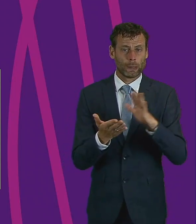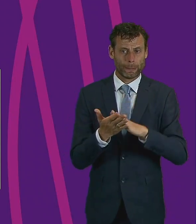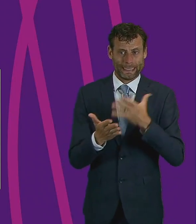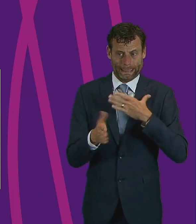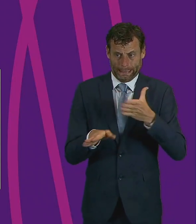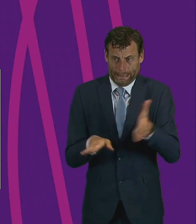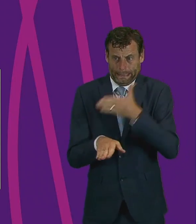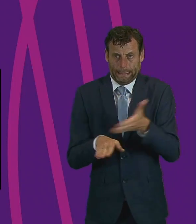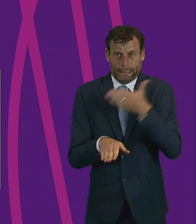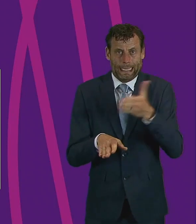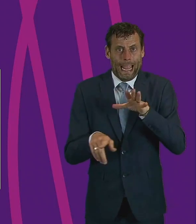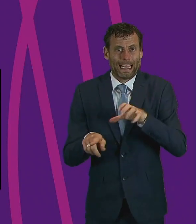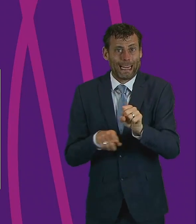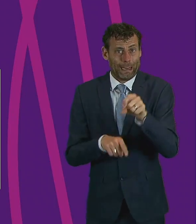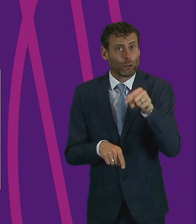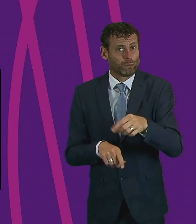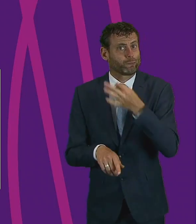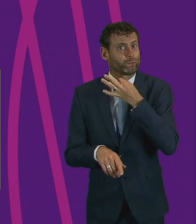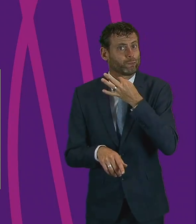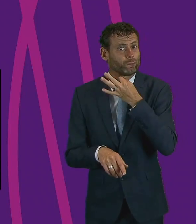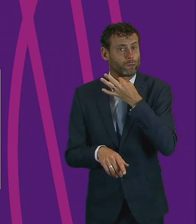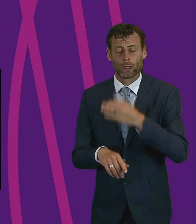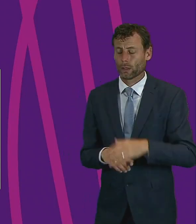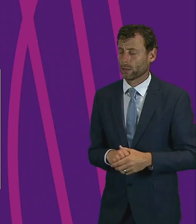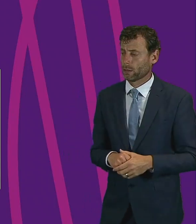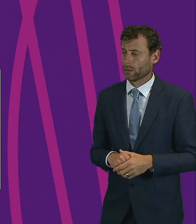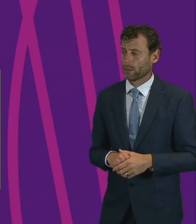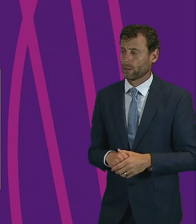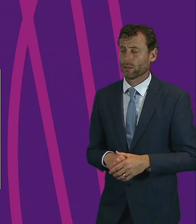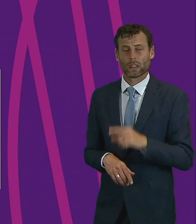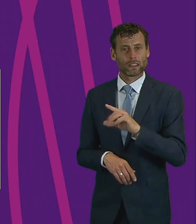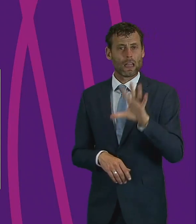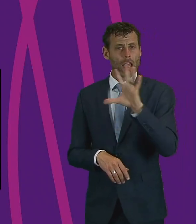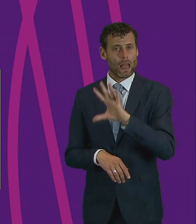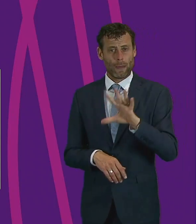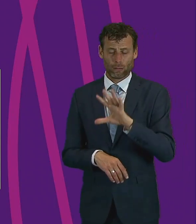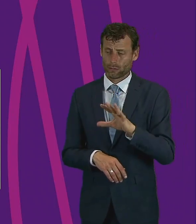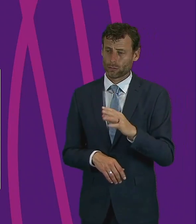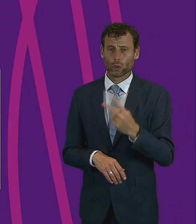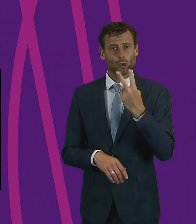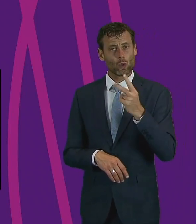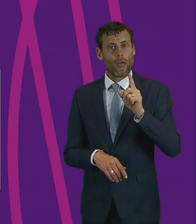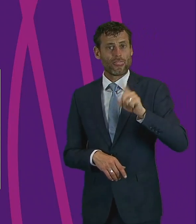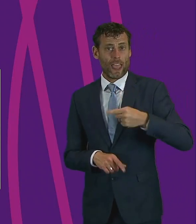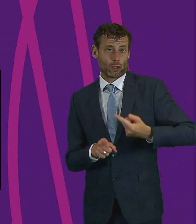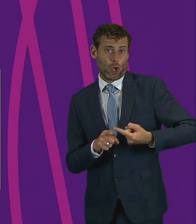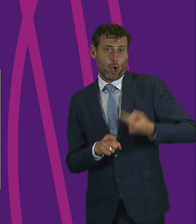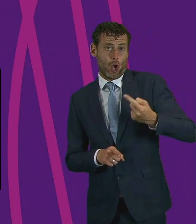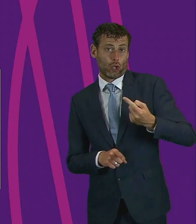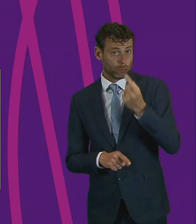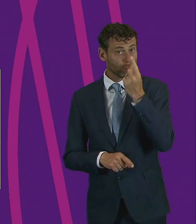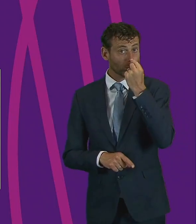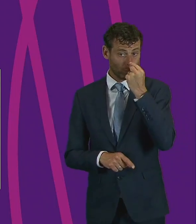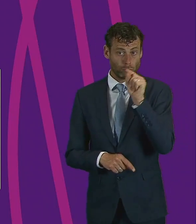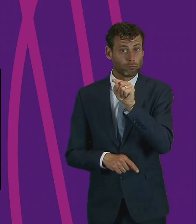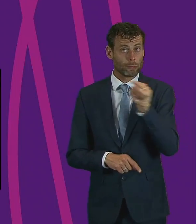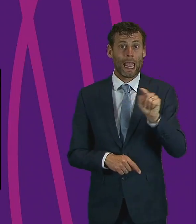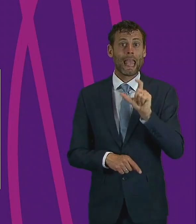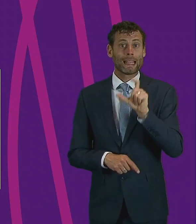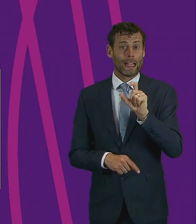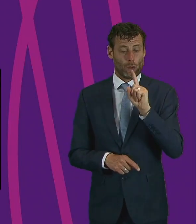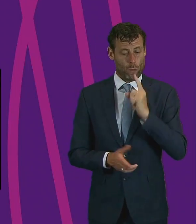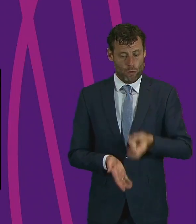72% during the early stage of the pandemic, with around 2,000 urgent suspected cancer referrals